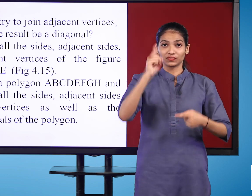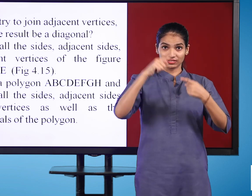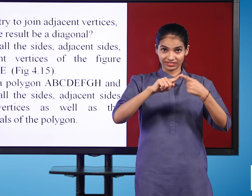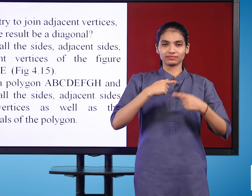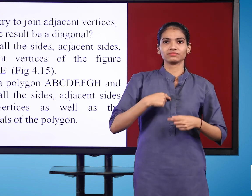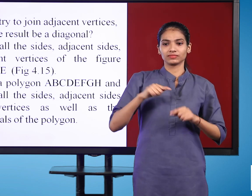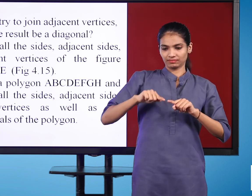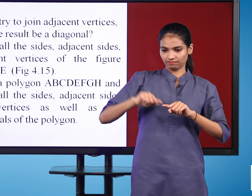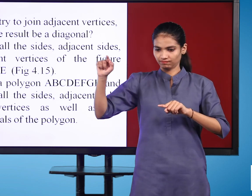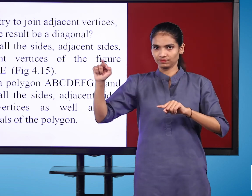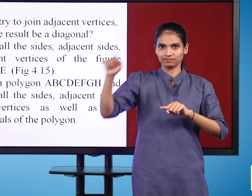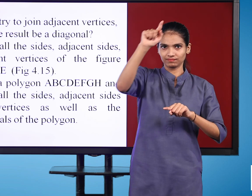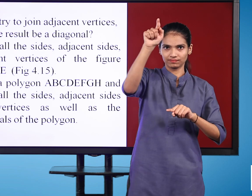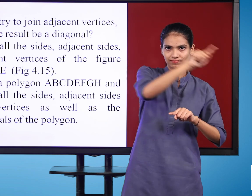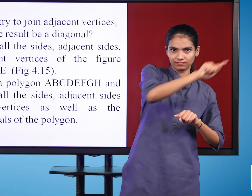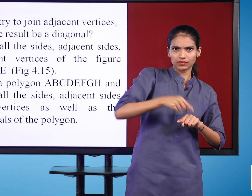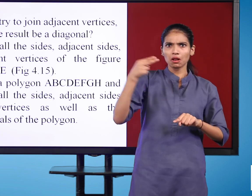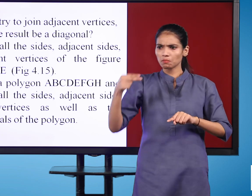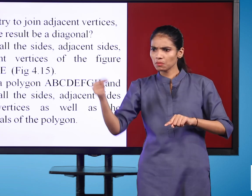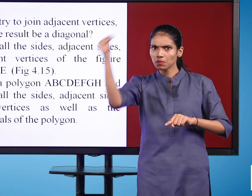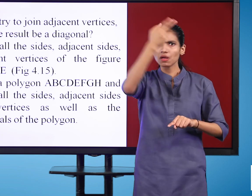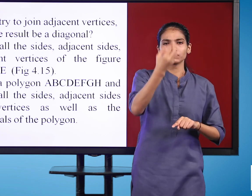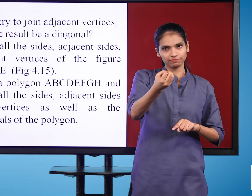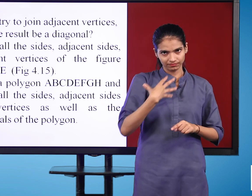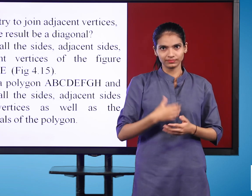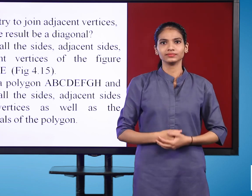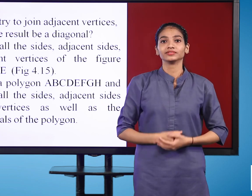and name all the sides, adjacent sides,